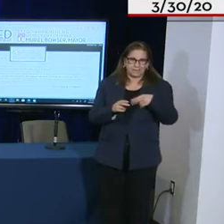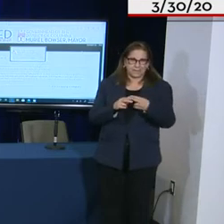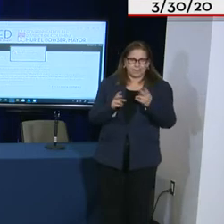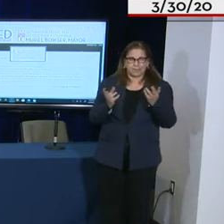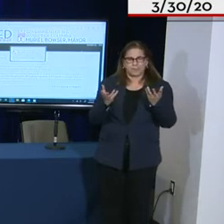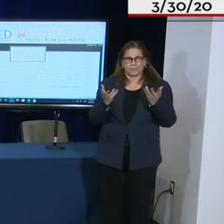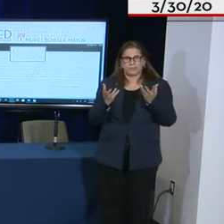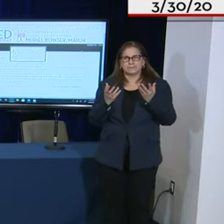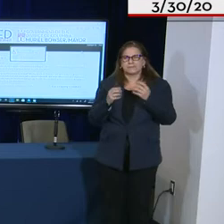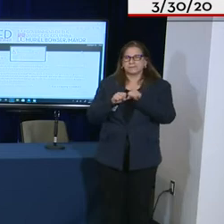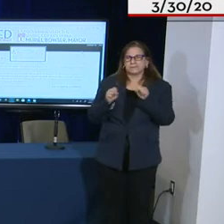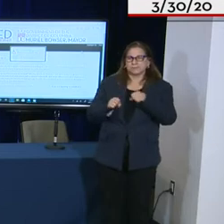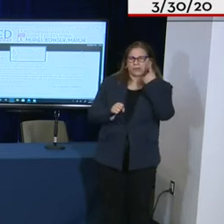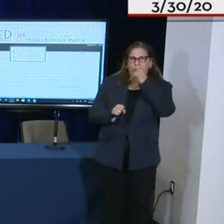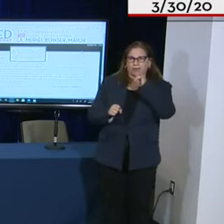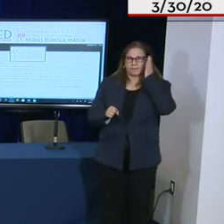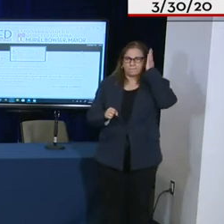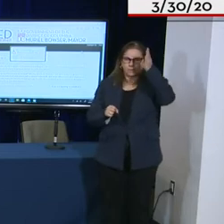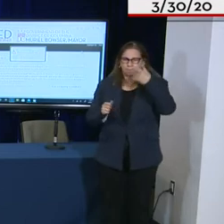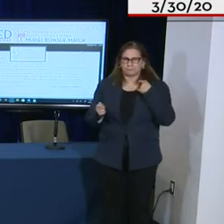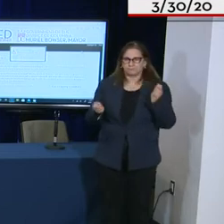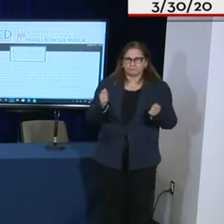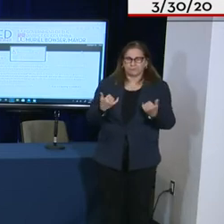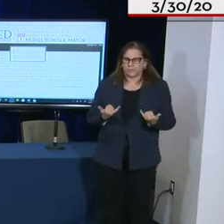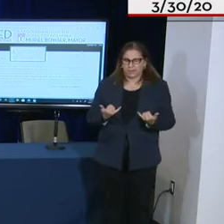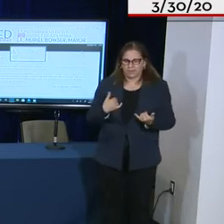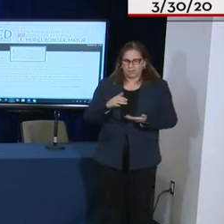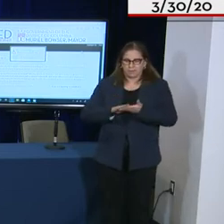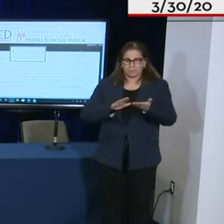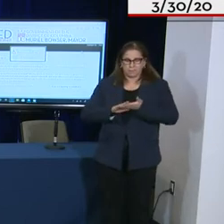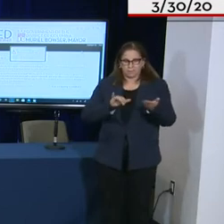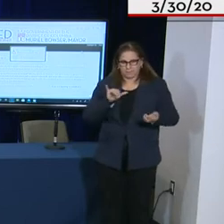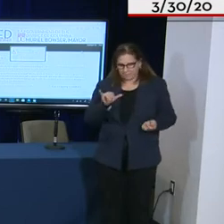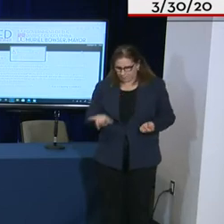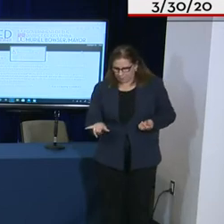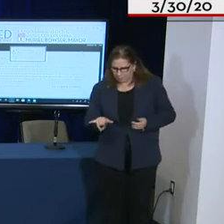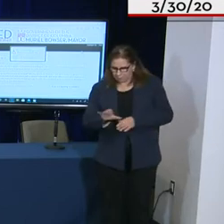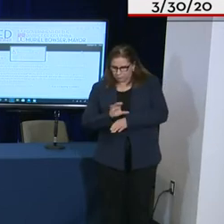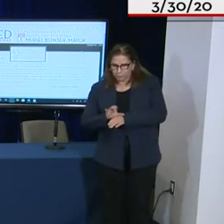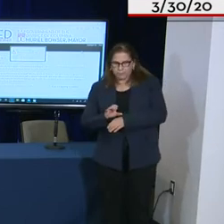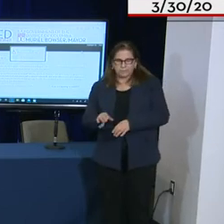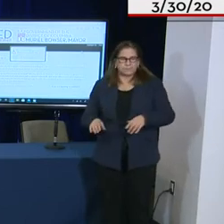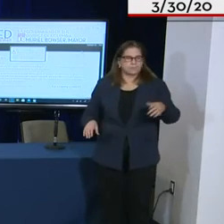future soon. But right now, we're laserly focused on helping those in need today.